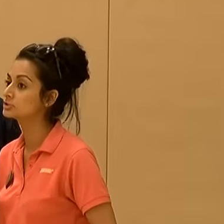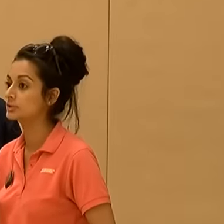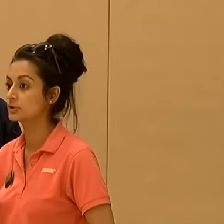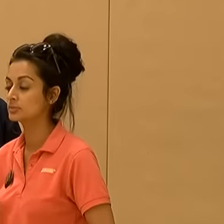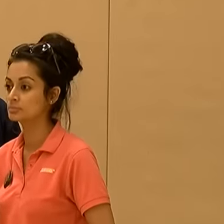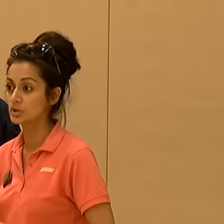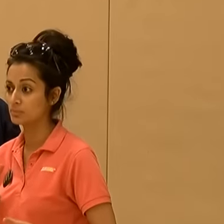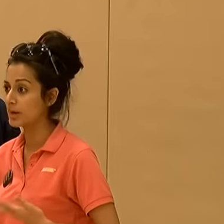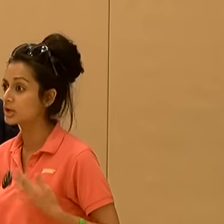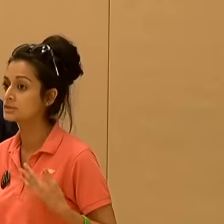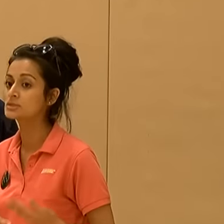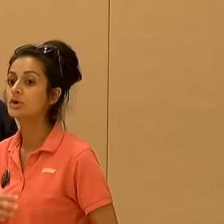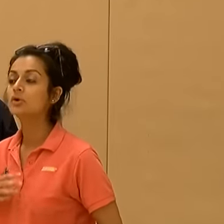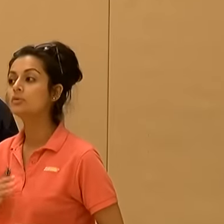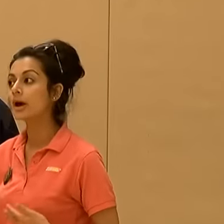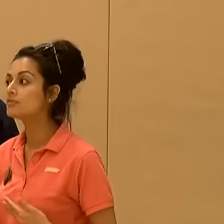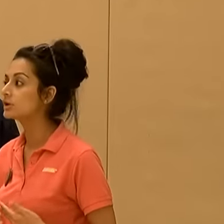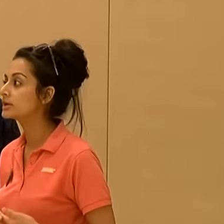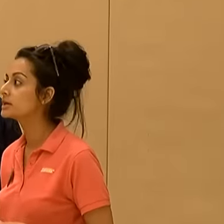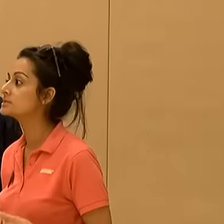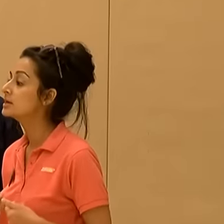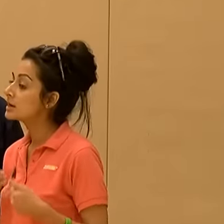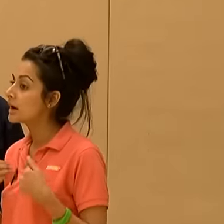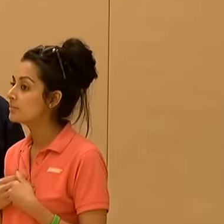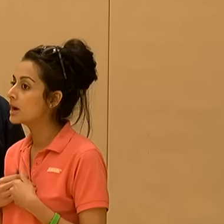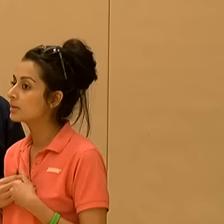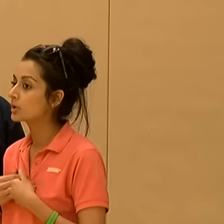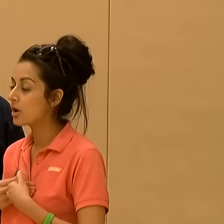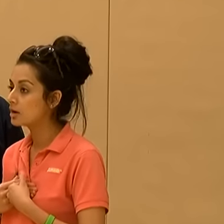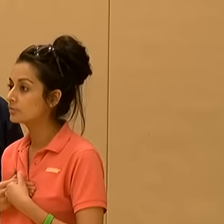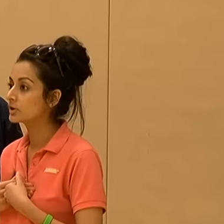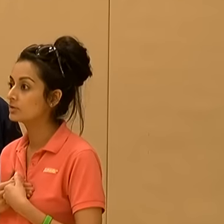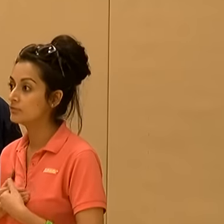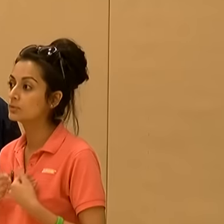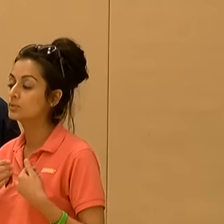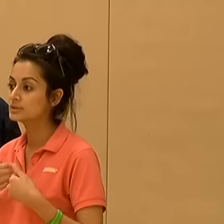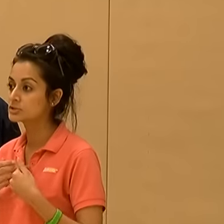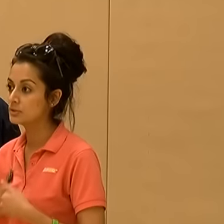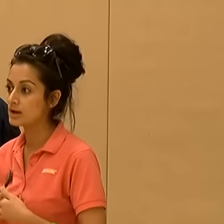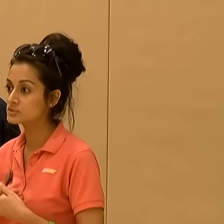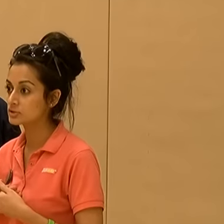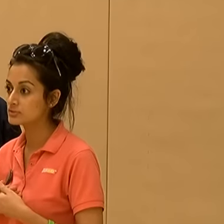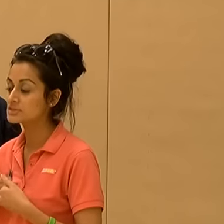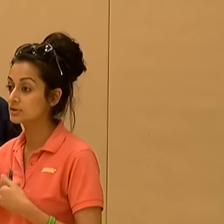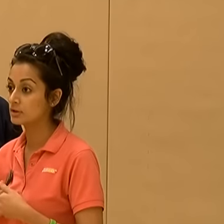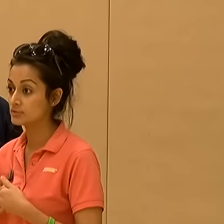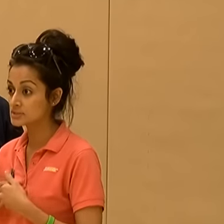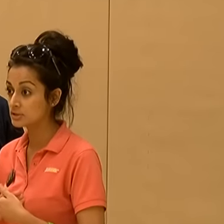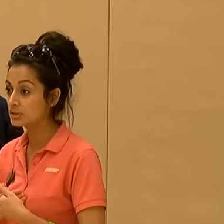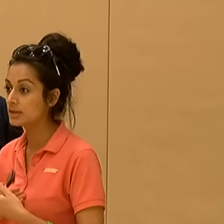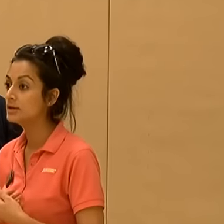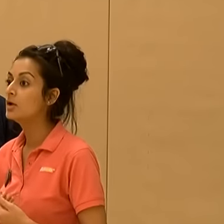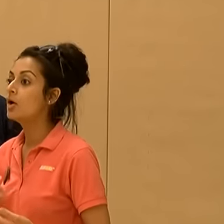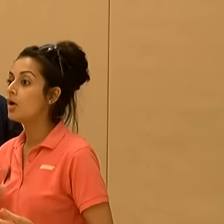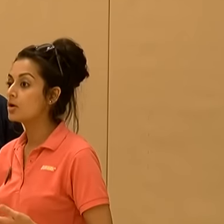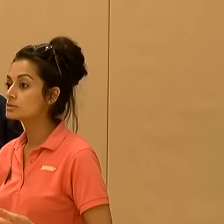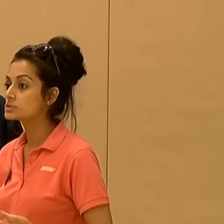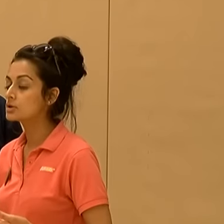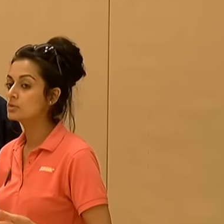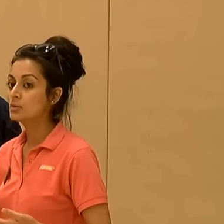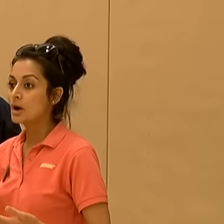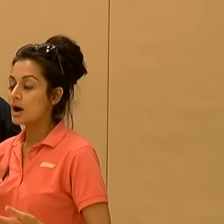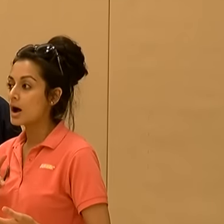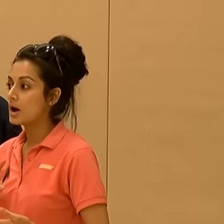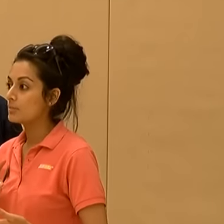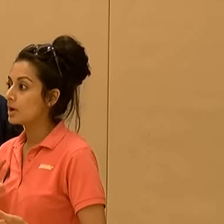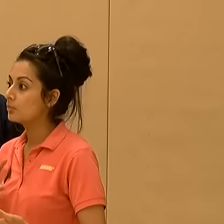your children, your parents, whoever it is, come by. We're offering our phone. We do have service in our facility.